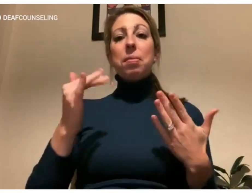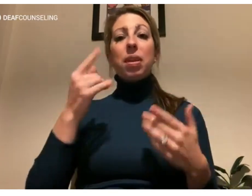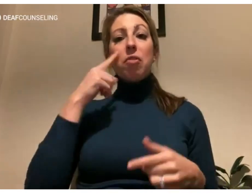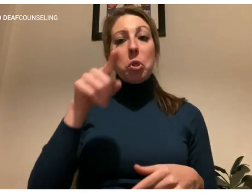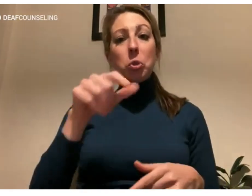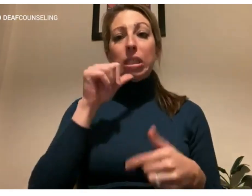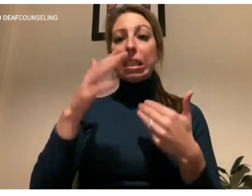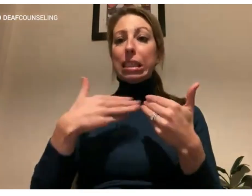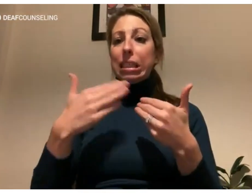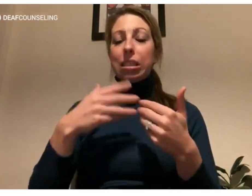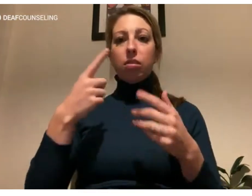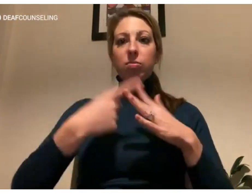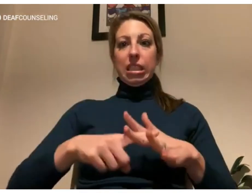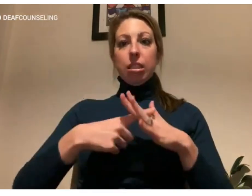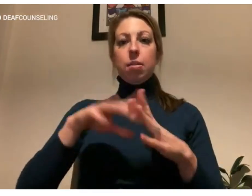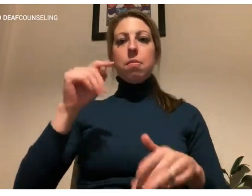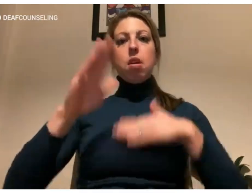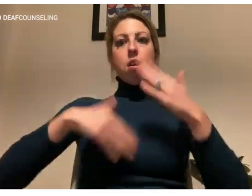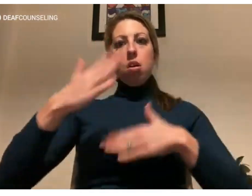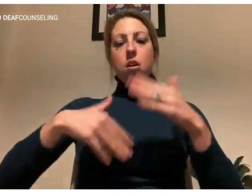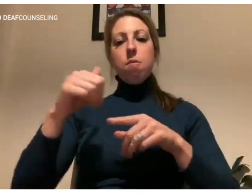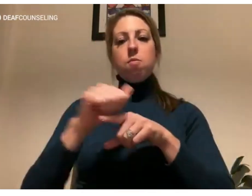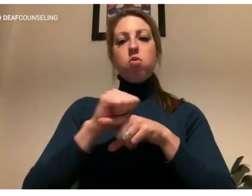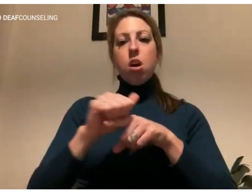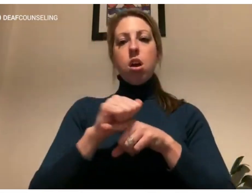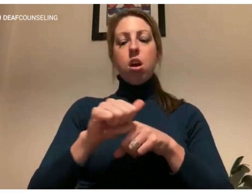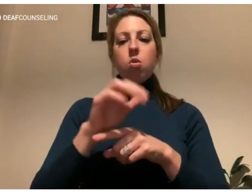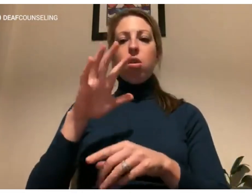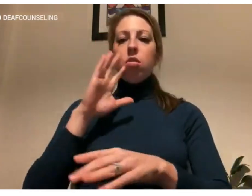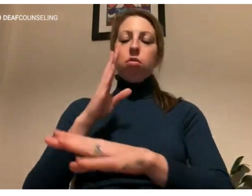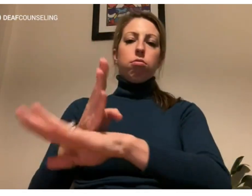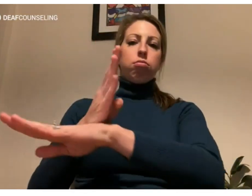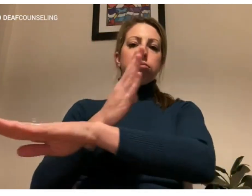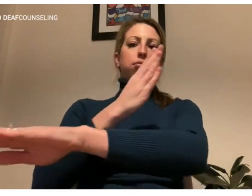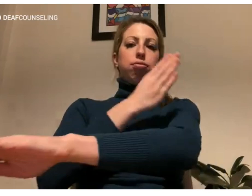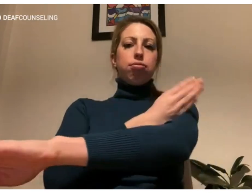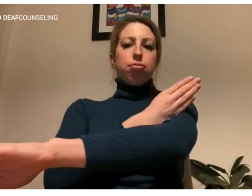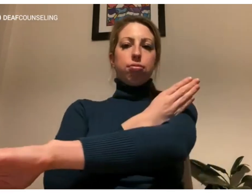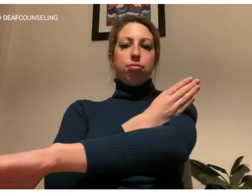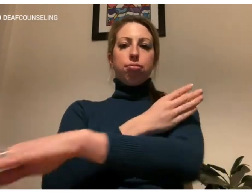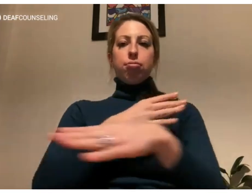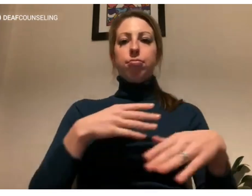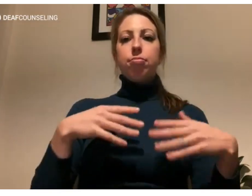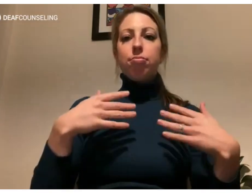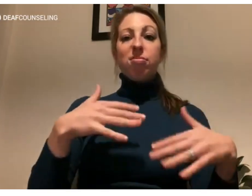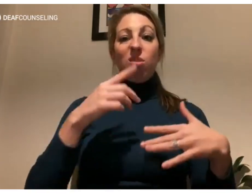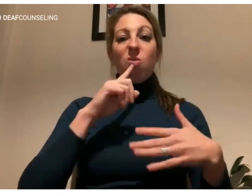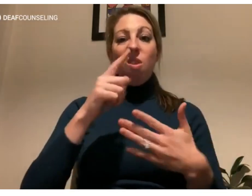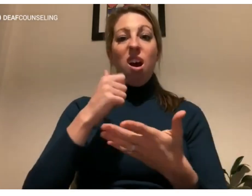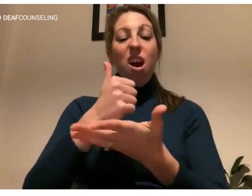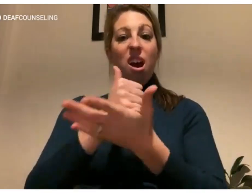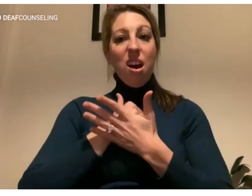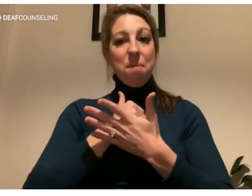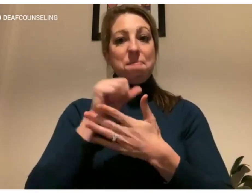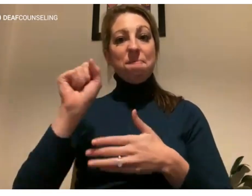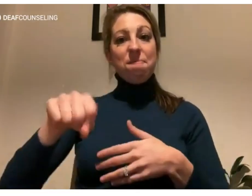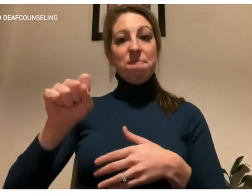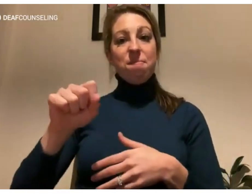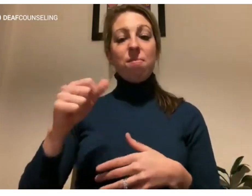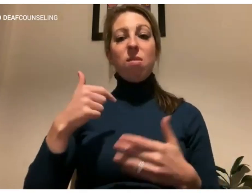lot. Maybe it's easy for you to start practicing, but you'll notice huge improvement.